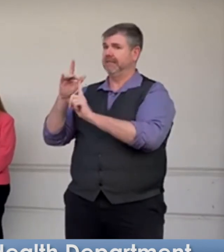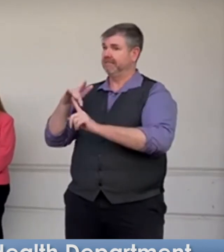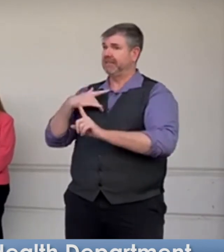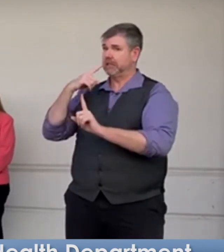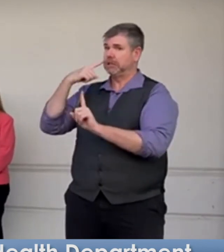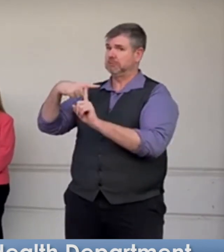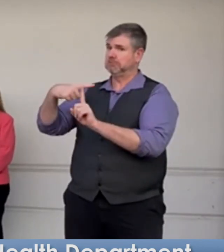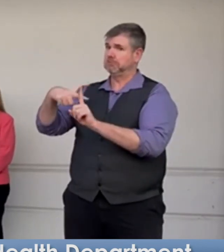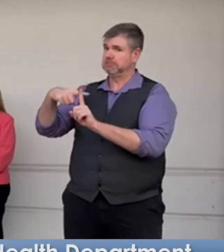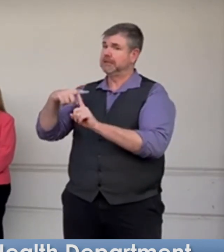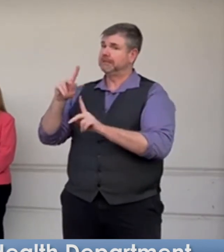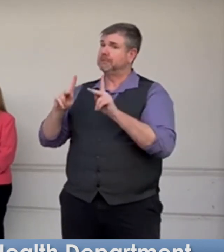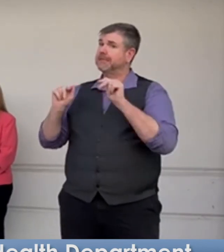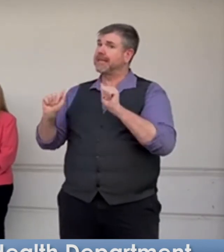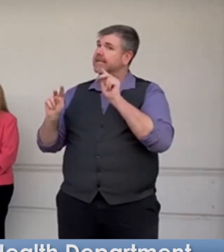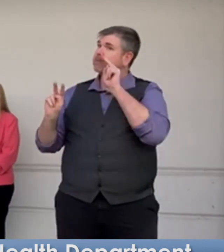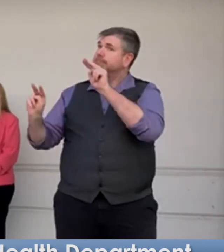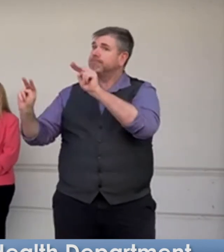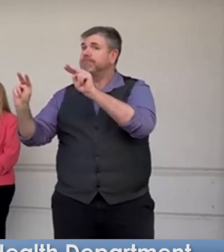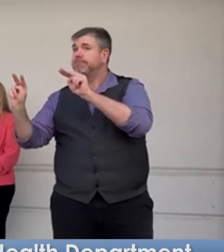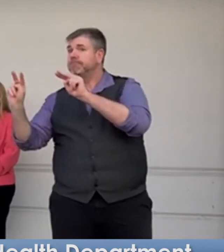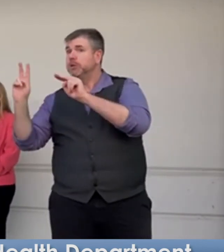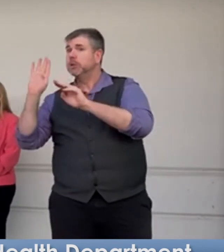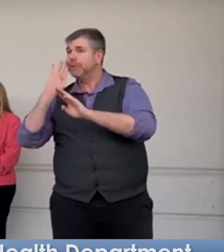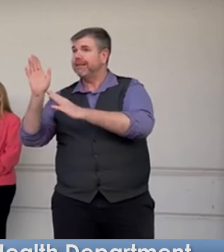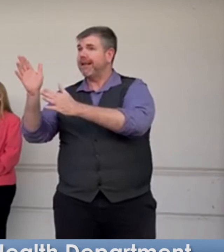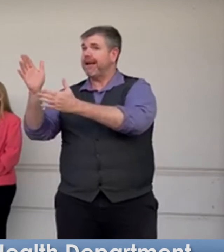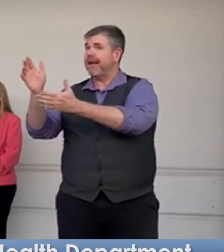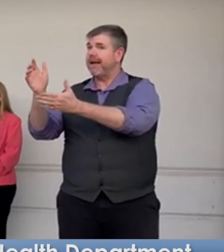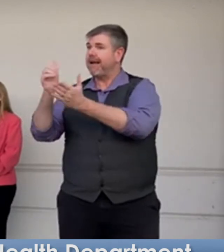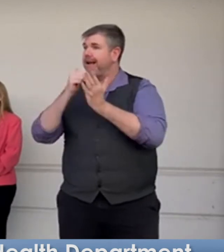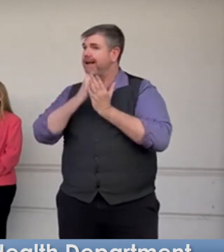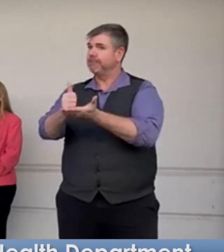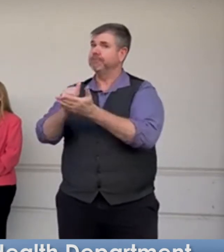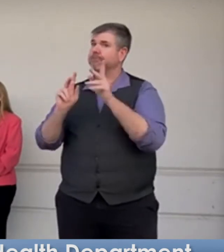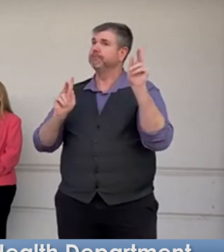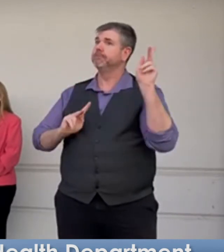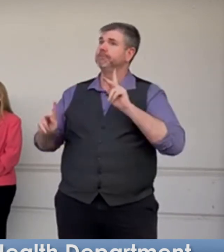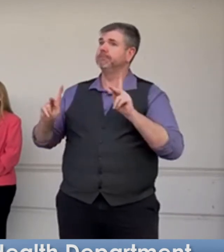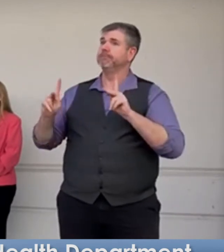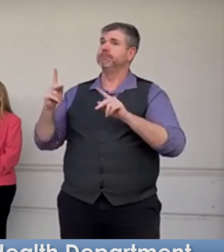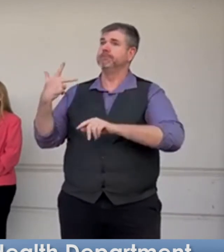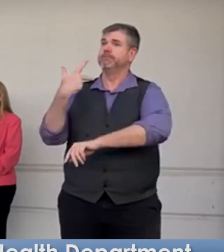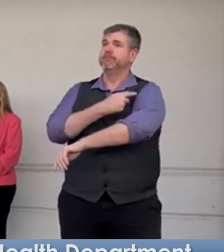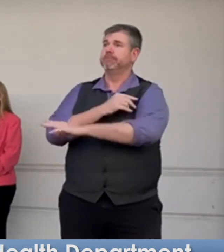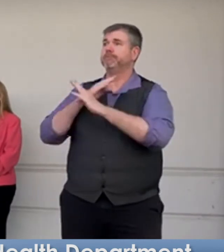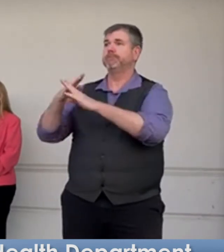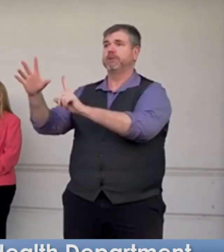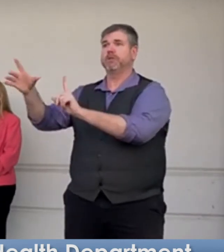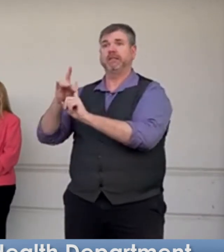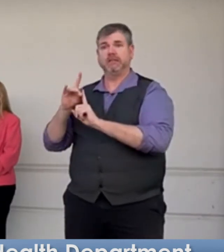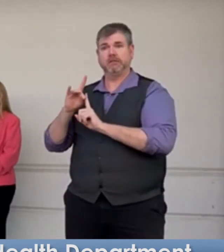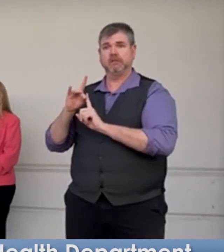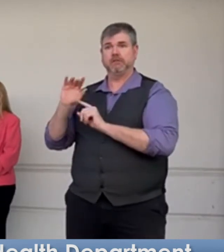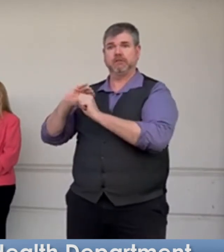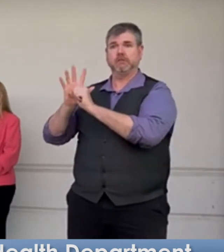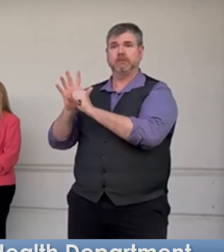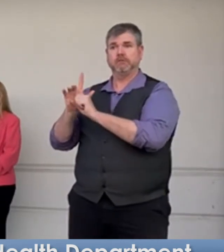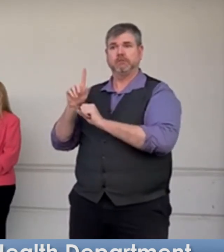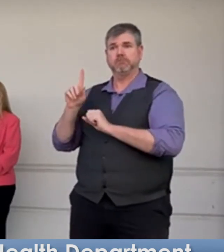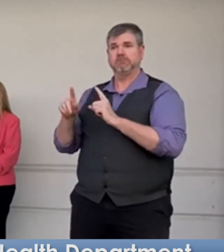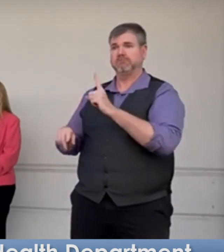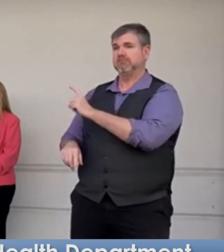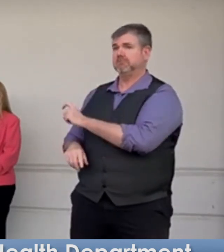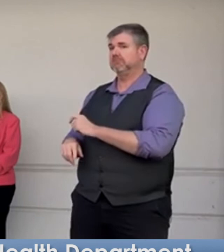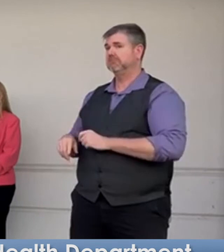hope? The question is about the vaccine. Of course, since the beginning of this pandemic, as we've moved through phases from